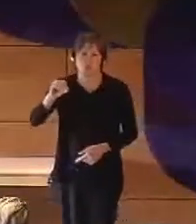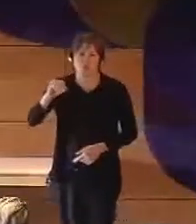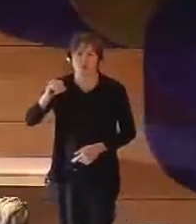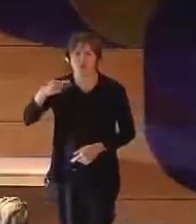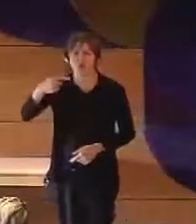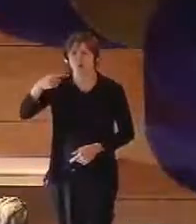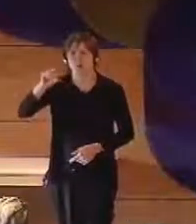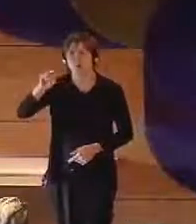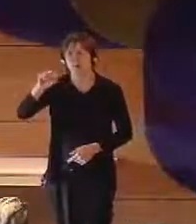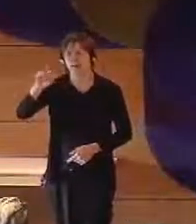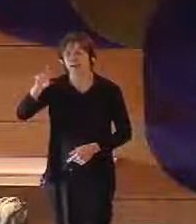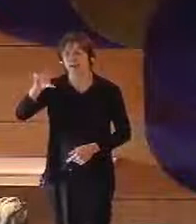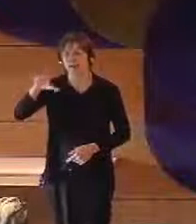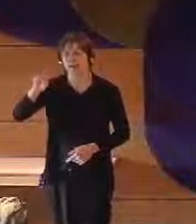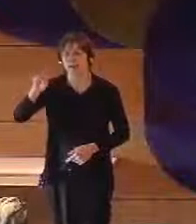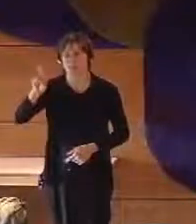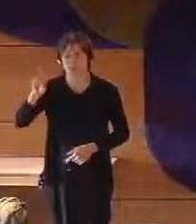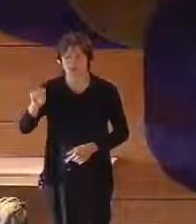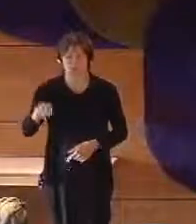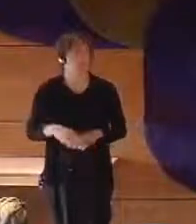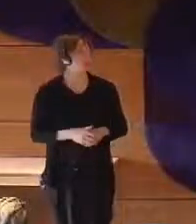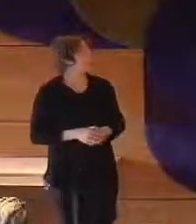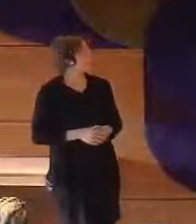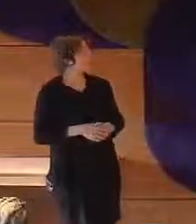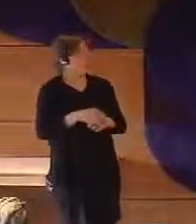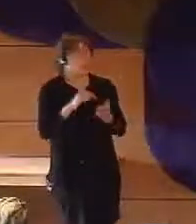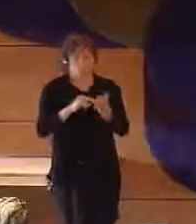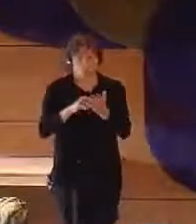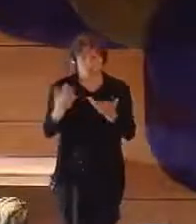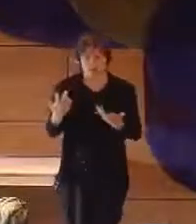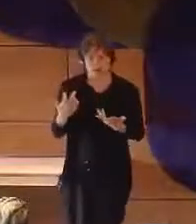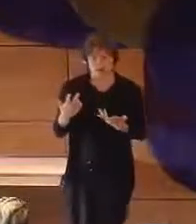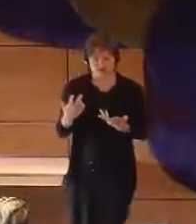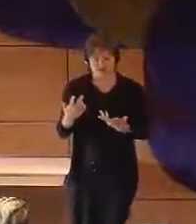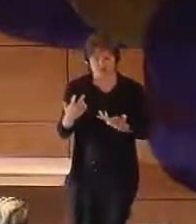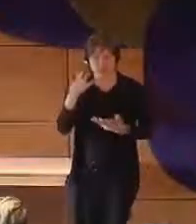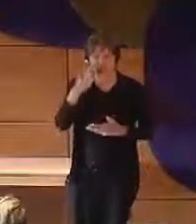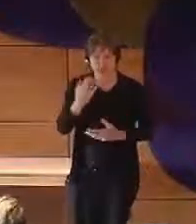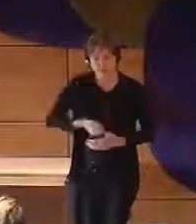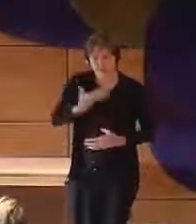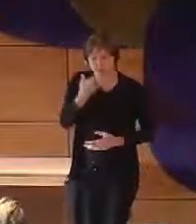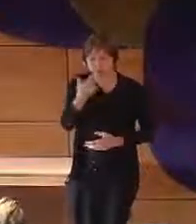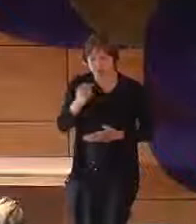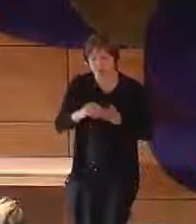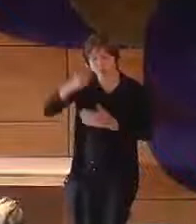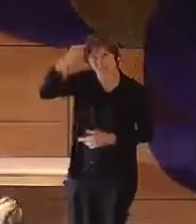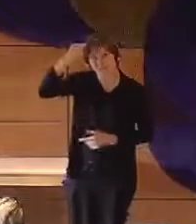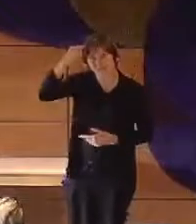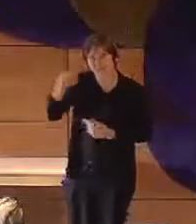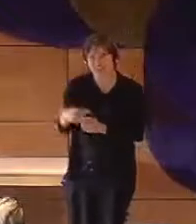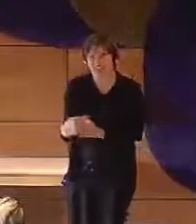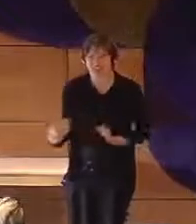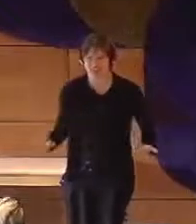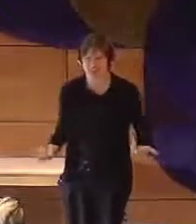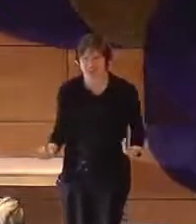the system up here to drive things, because that's what usually puts you into puberty. And